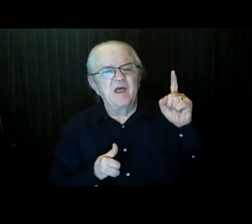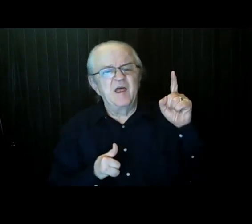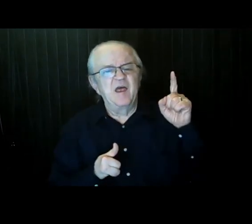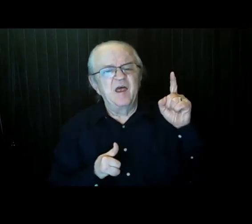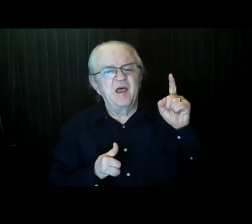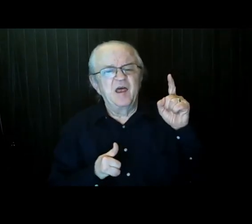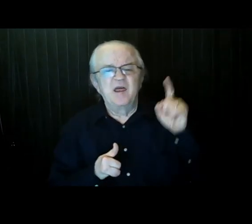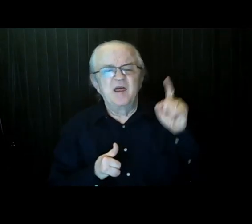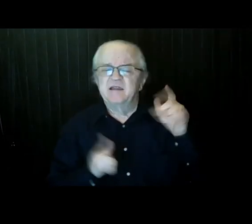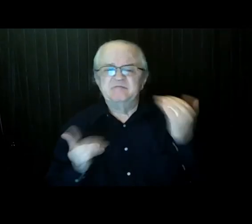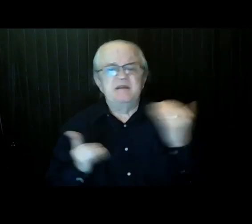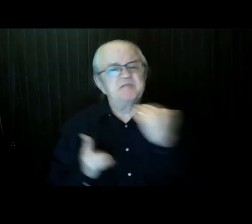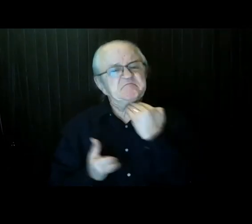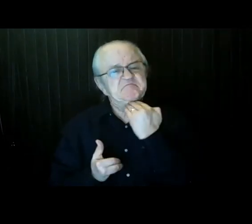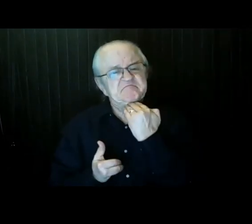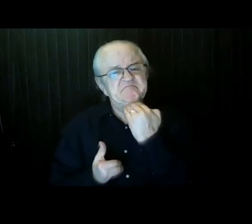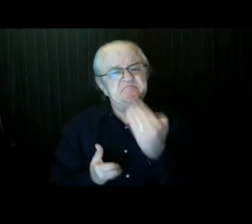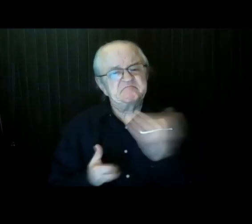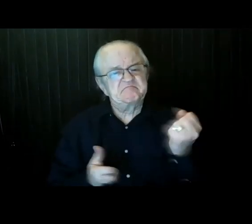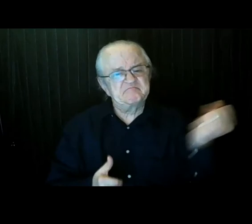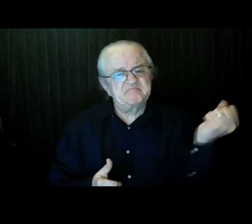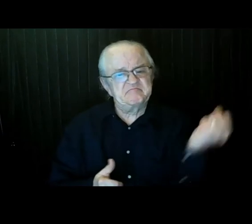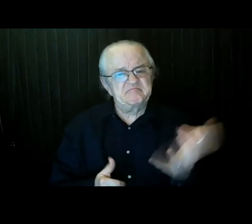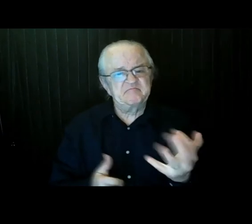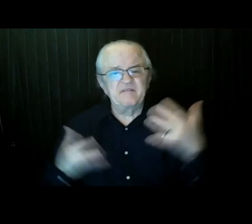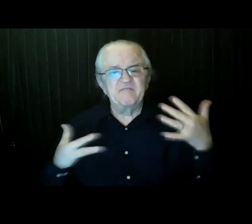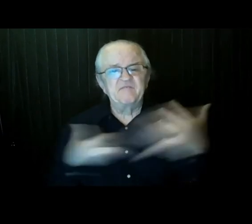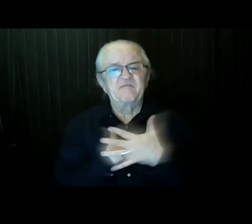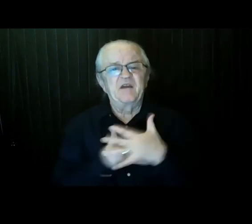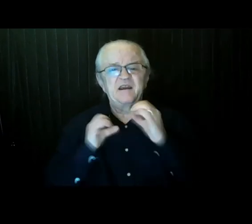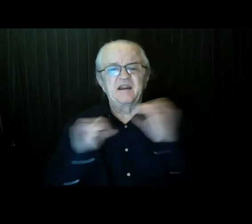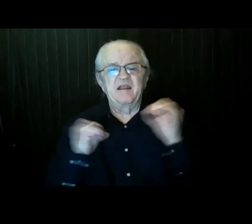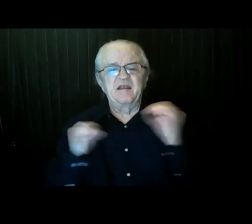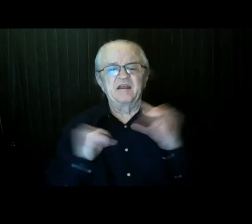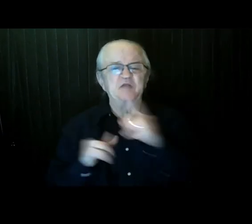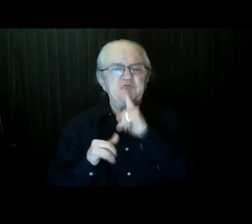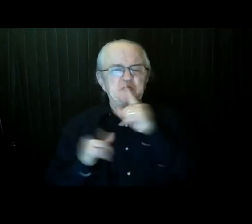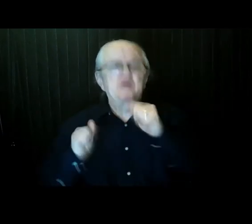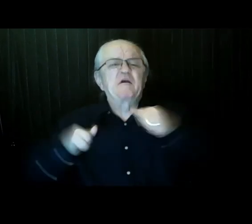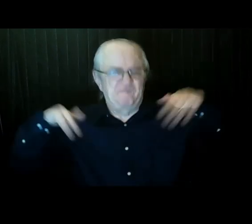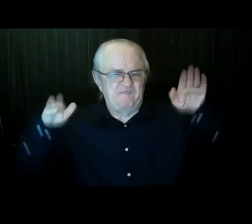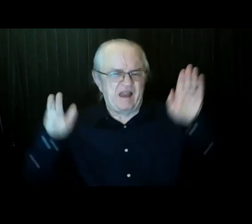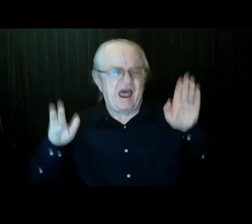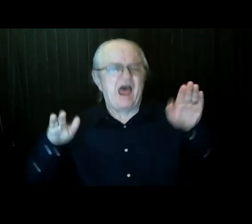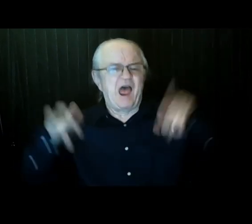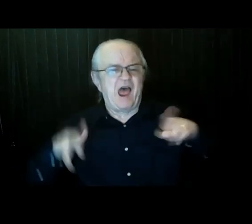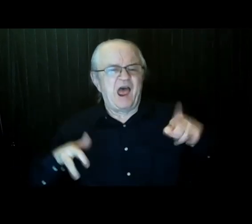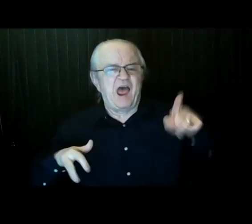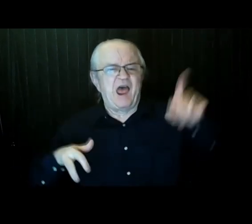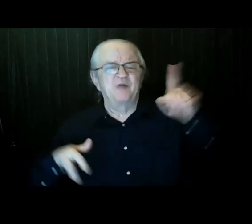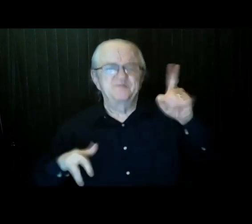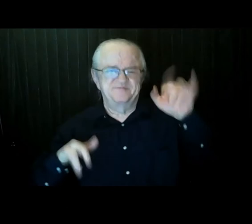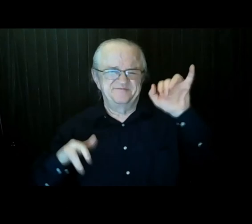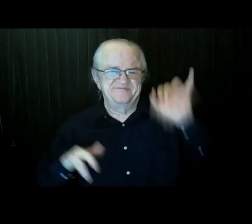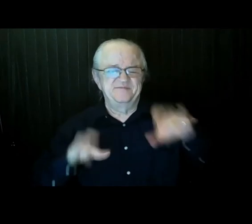or die. Well, he wasn't afraid of nothing and he was pretty sure he could fly. He's one of those who knows